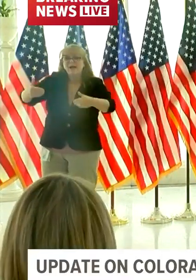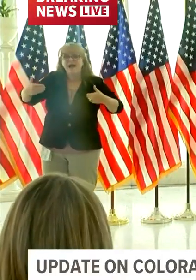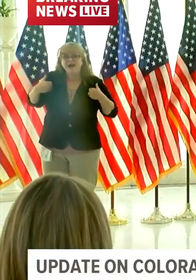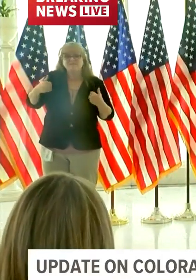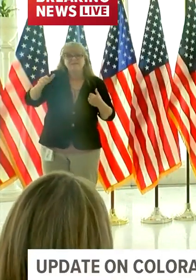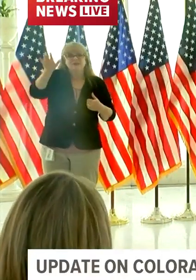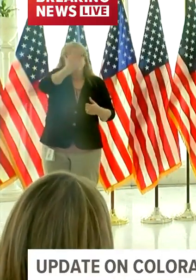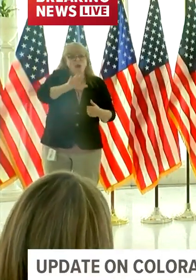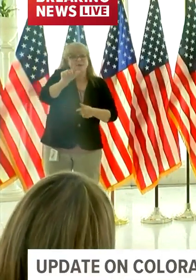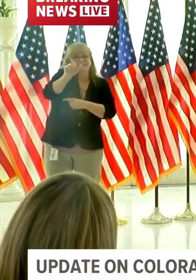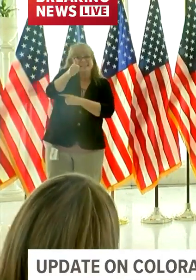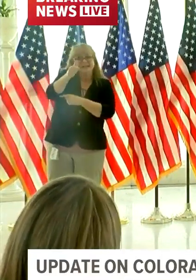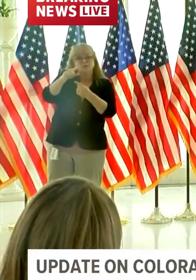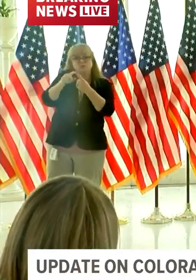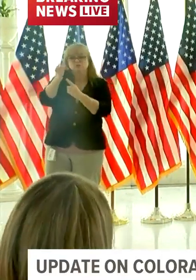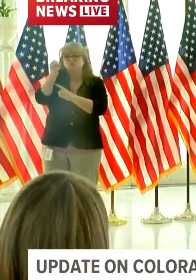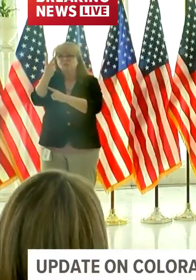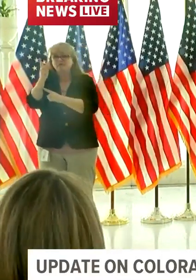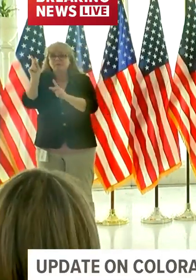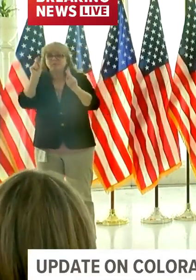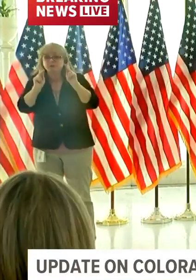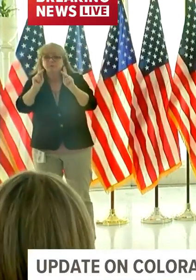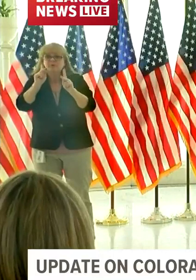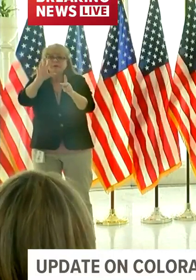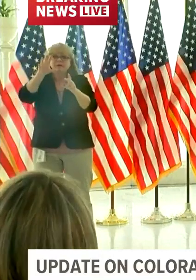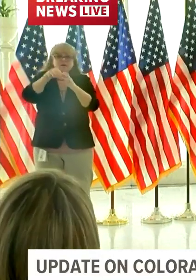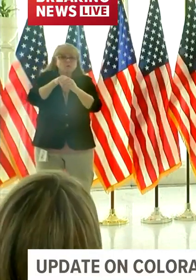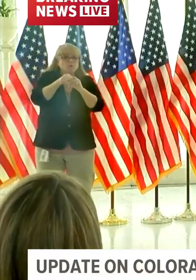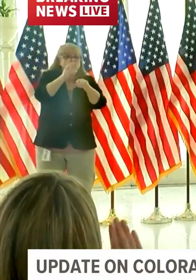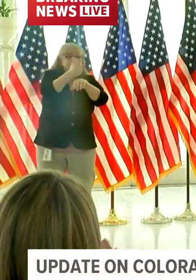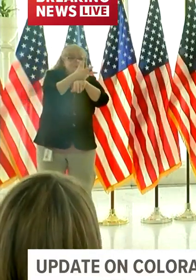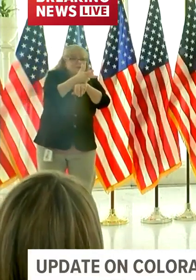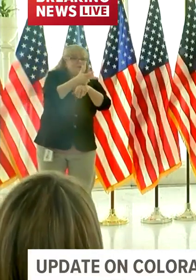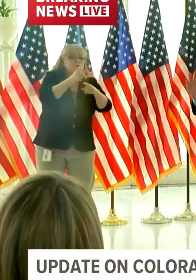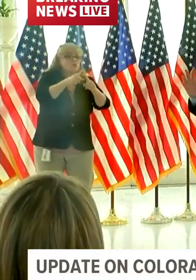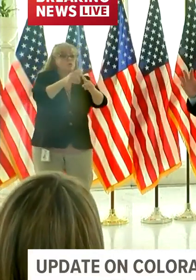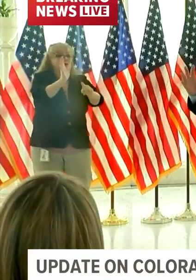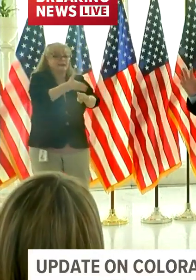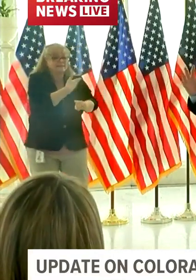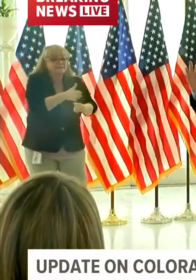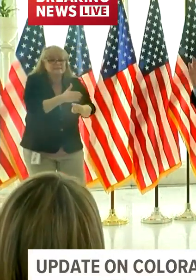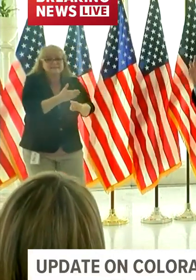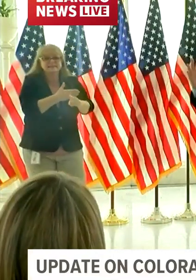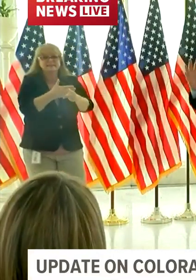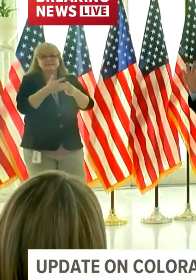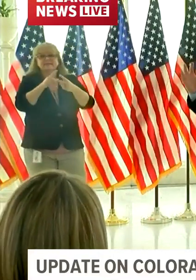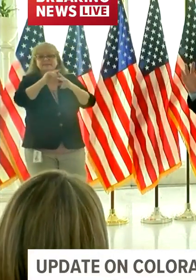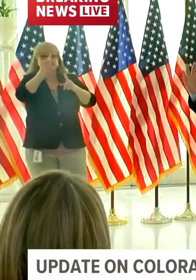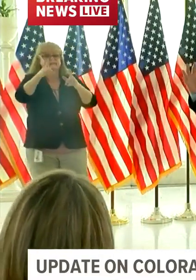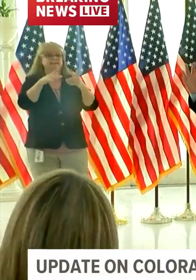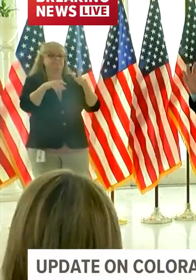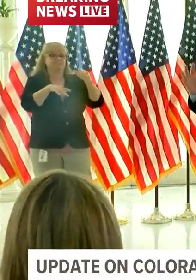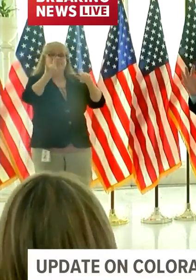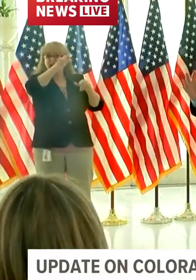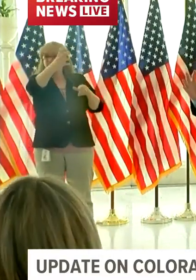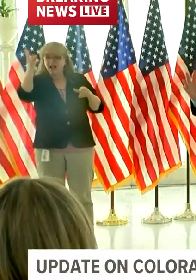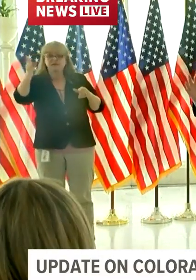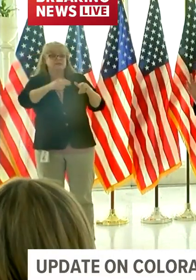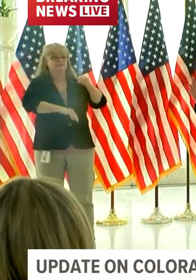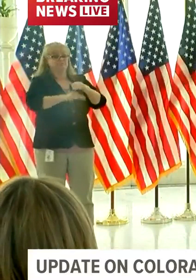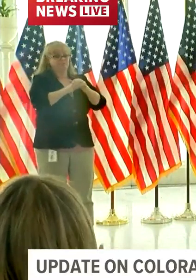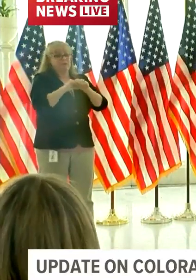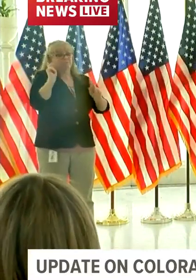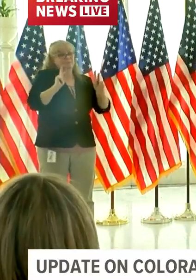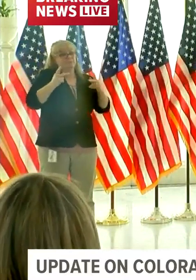You might have to have somebody who performs a song. It's unlikely to be a choir in the sense that it